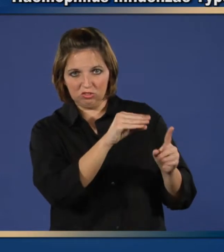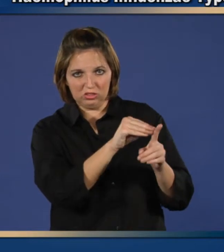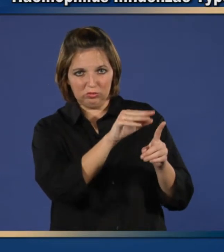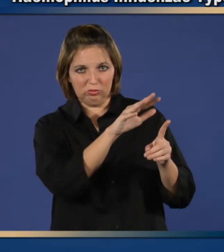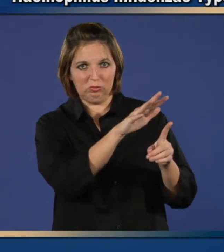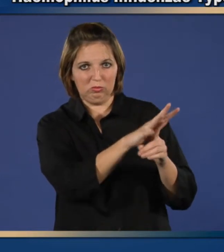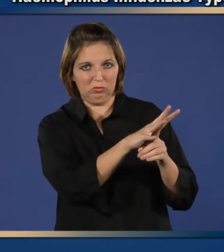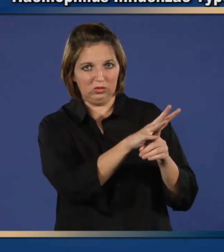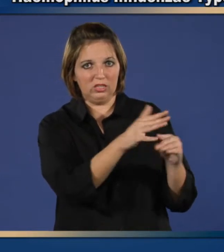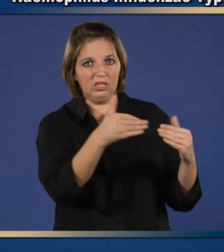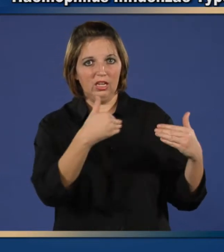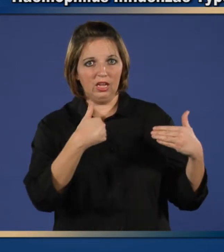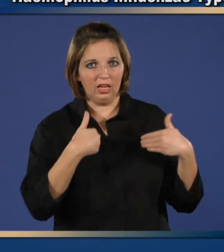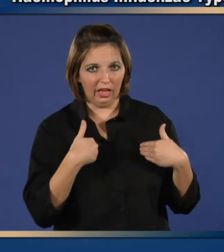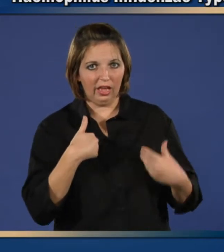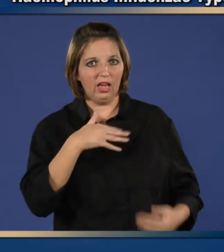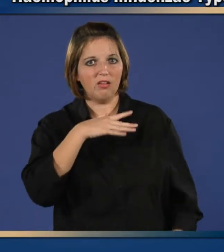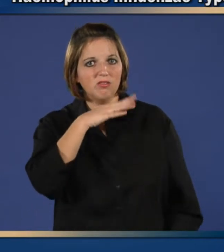know it.